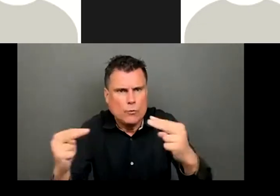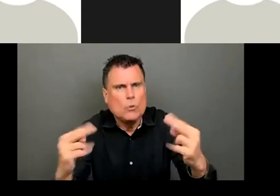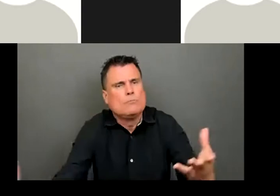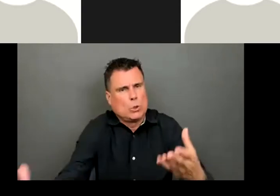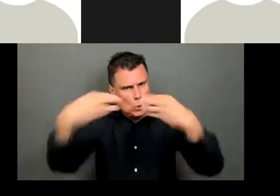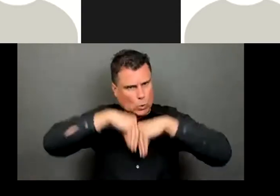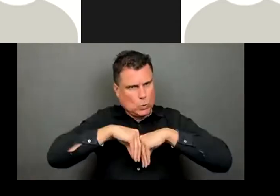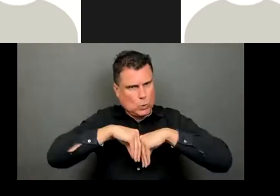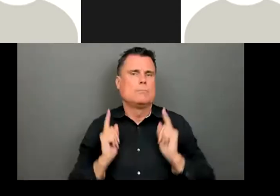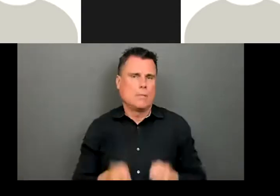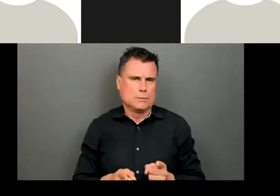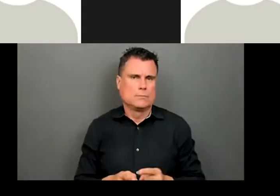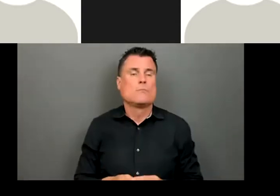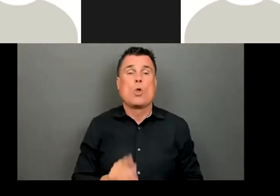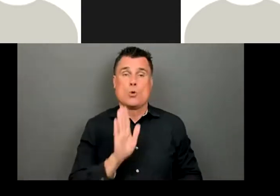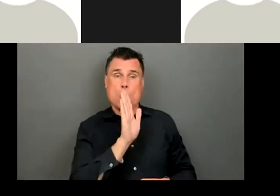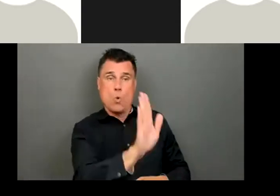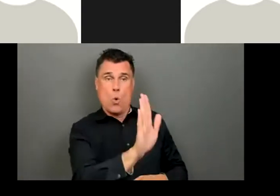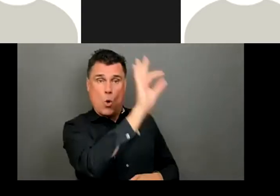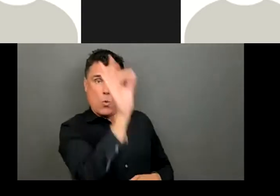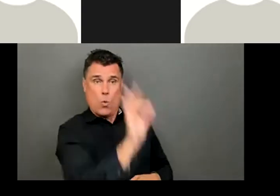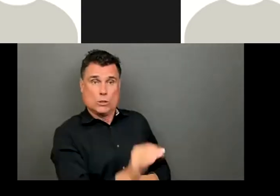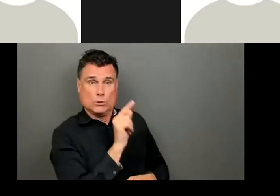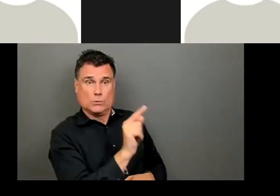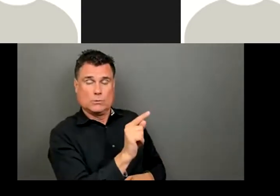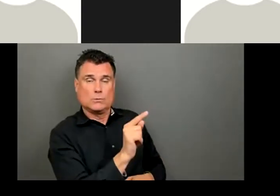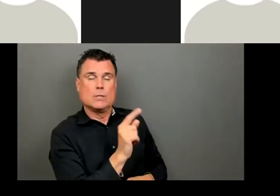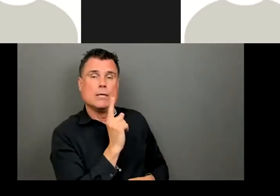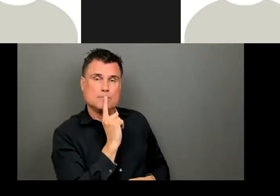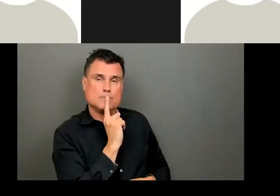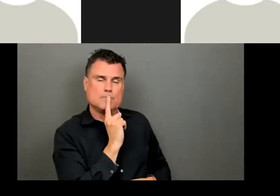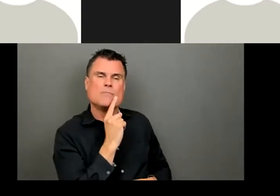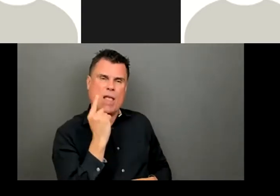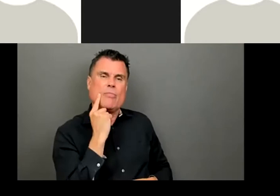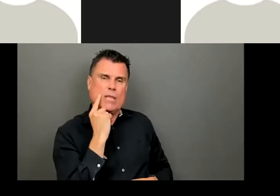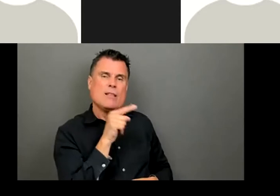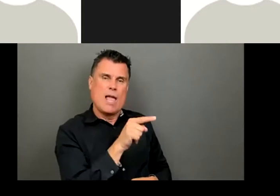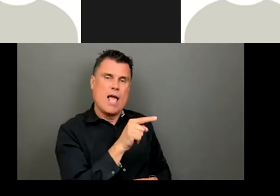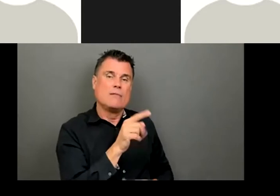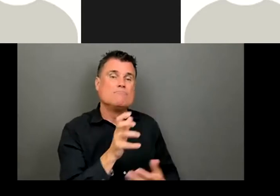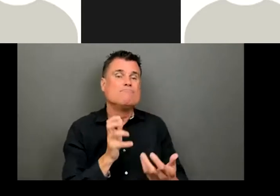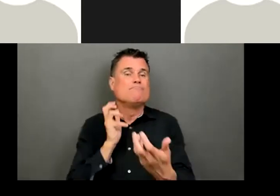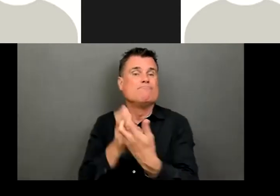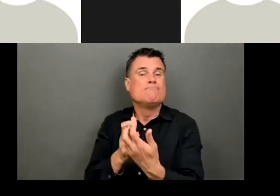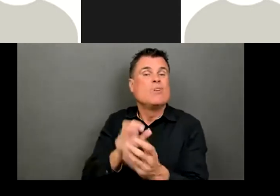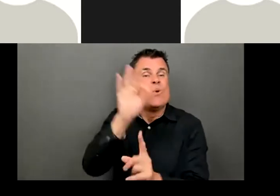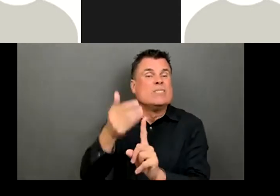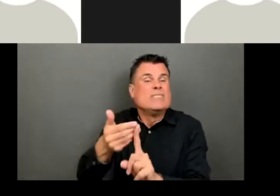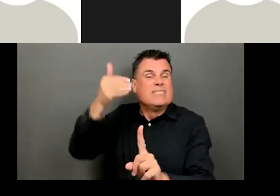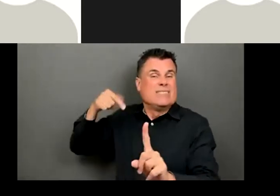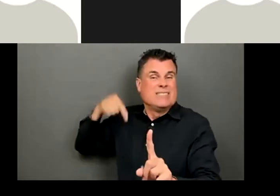addresses the other questions that came earlier in terms of the confidence and